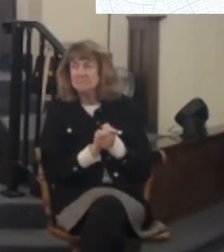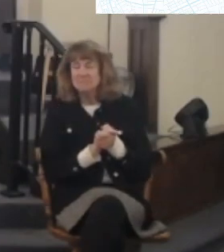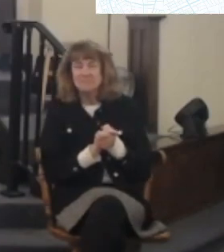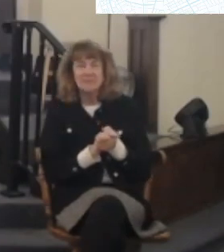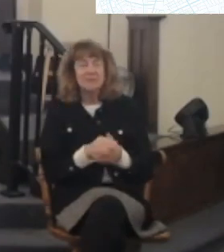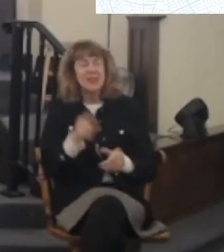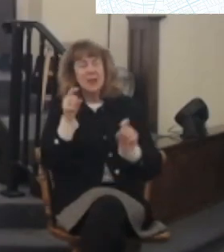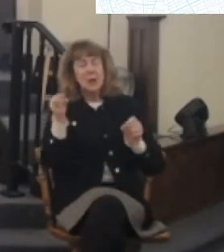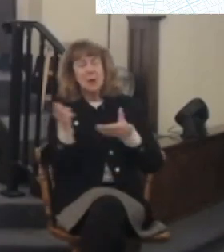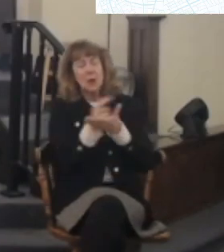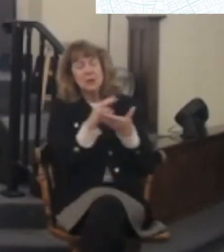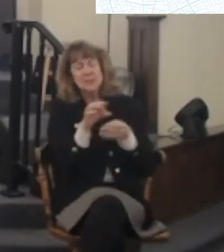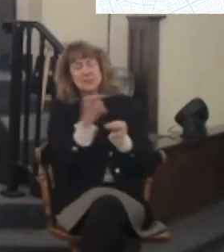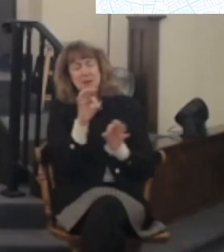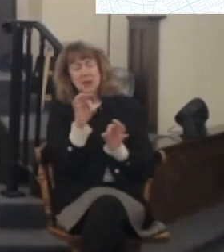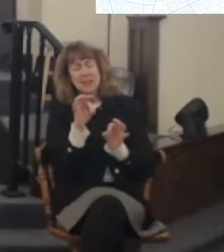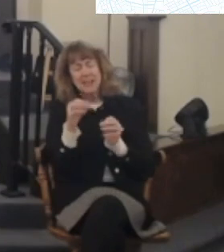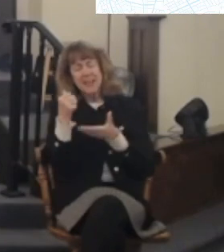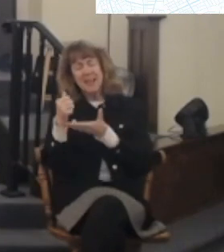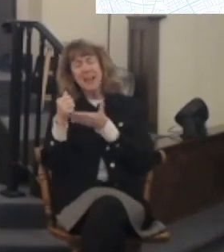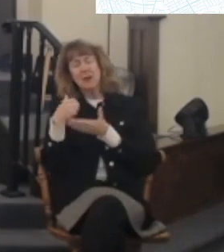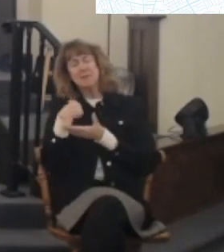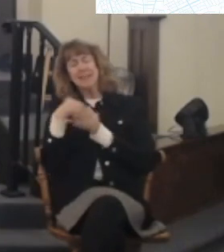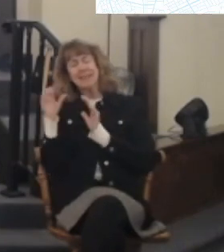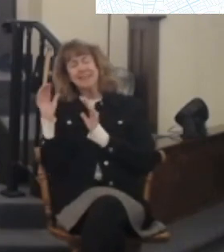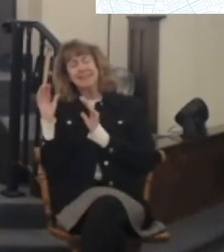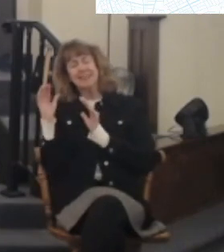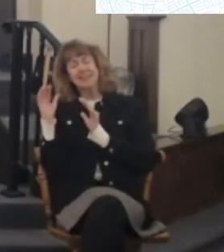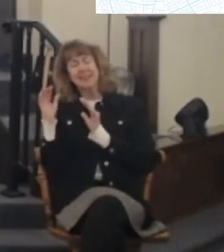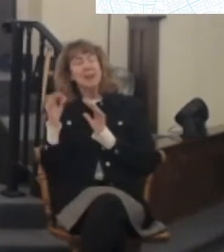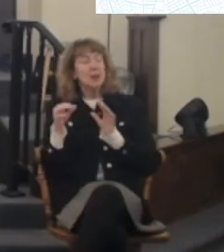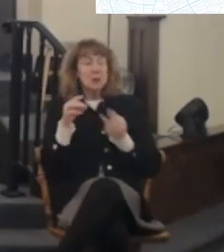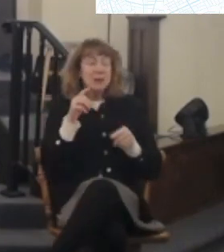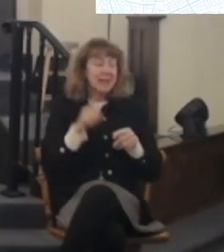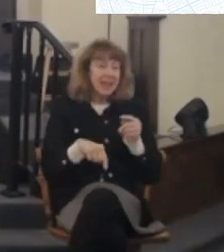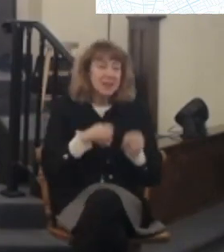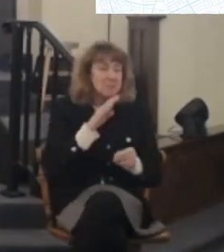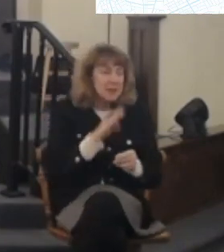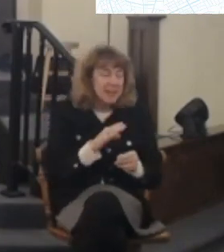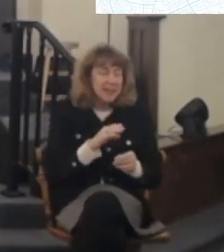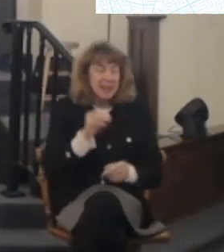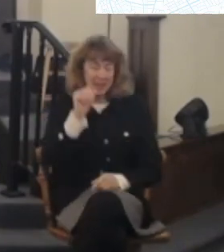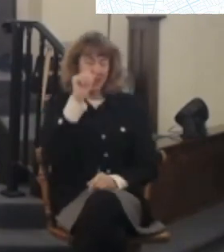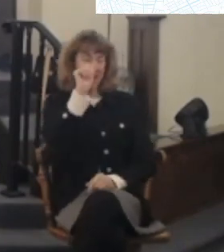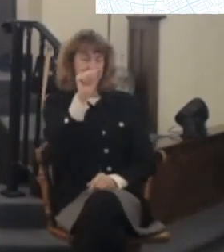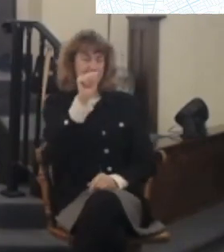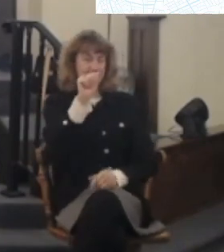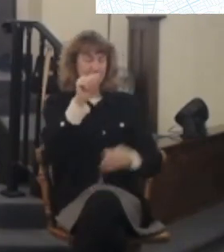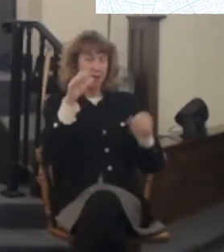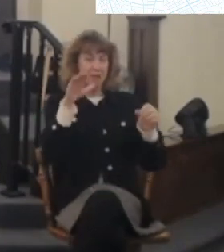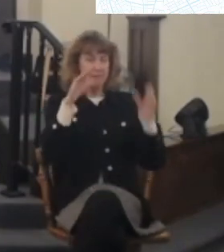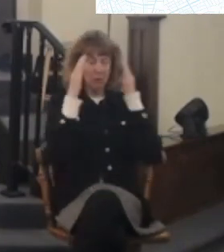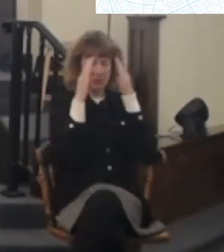Holy Spirit, help me. What I'm saying is we cannot be apolitical.